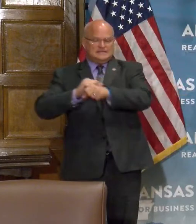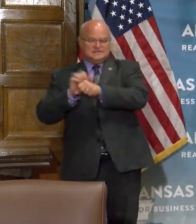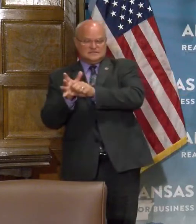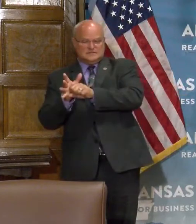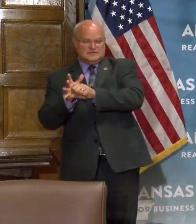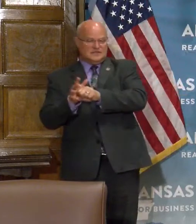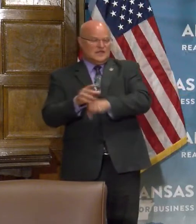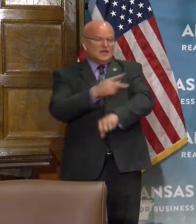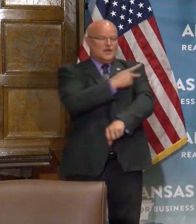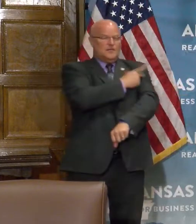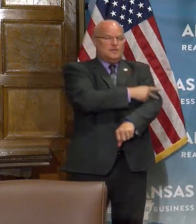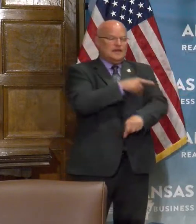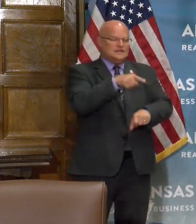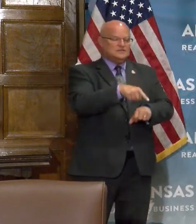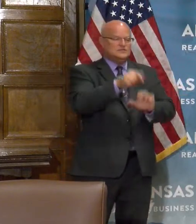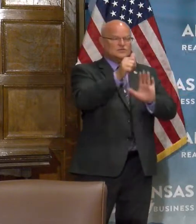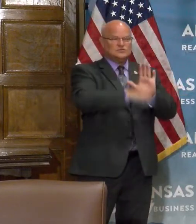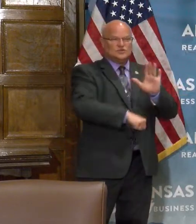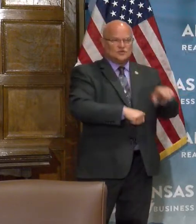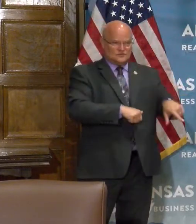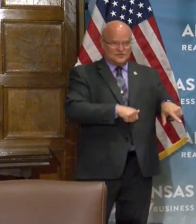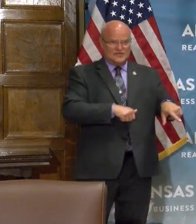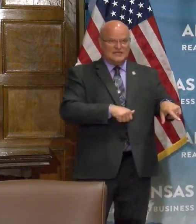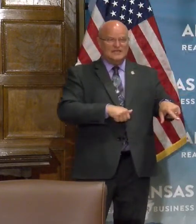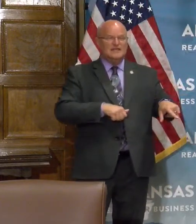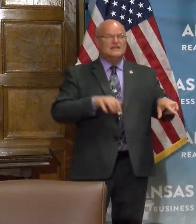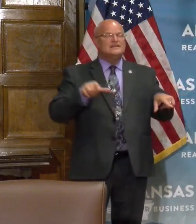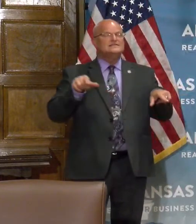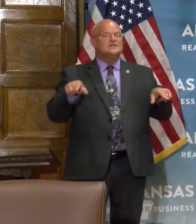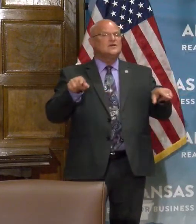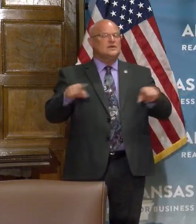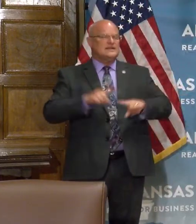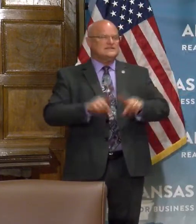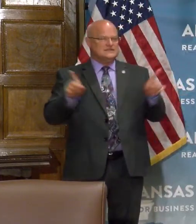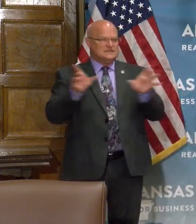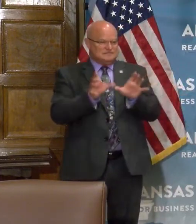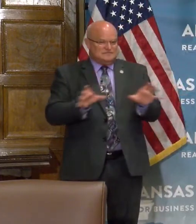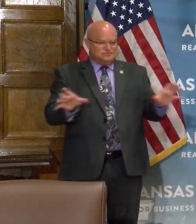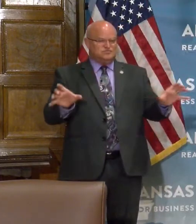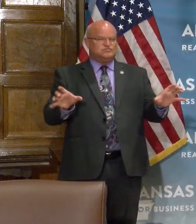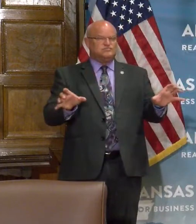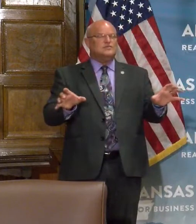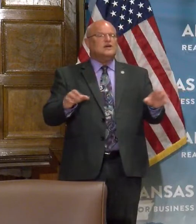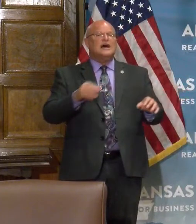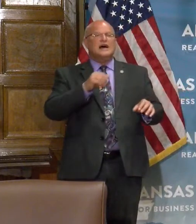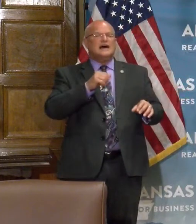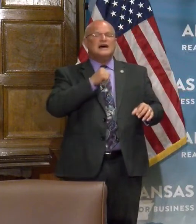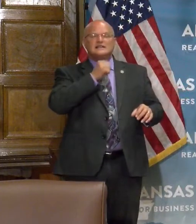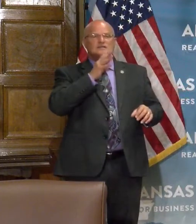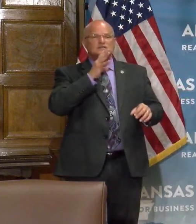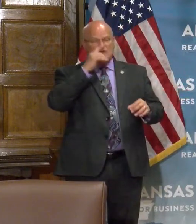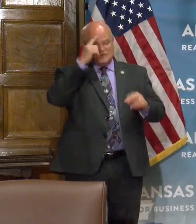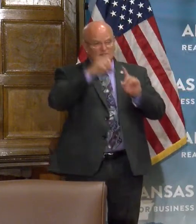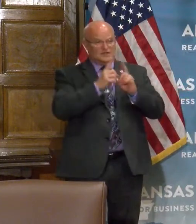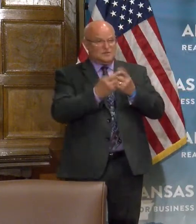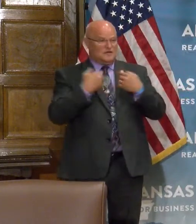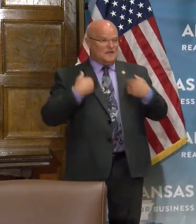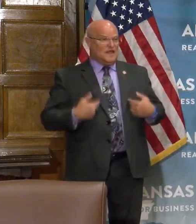elective procedures from patients who are COVID-19 infected. So I certainly don't want to speak for the Department of Health,